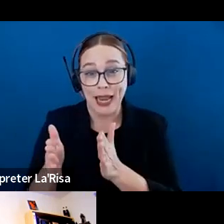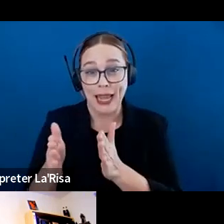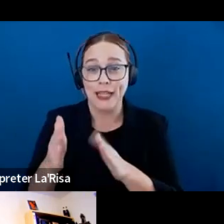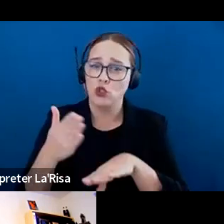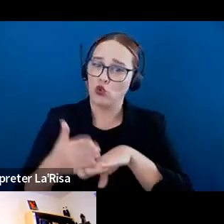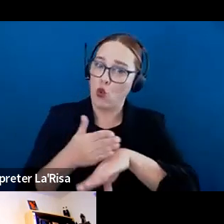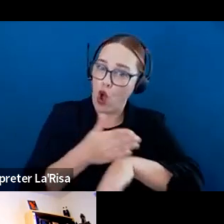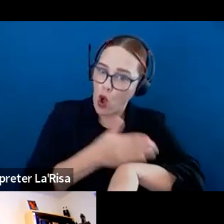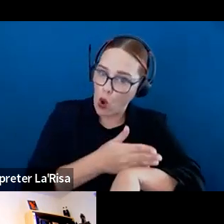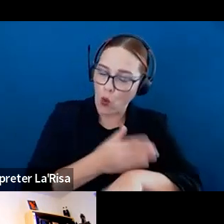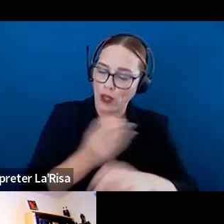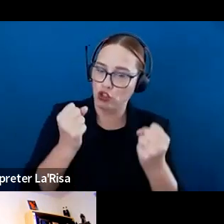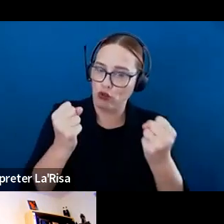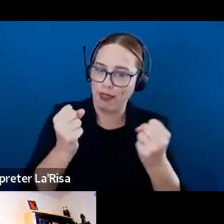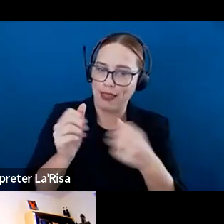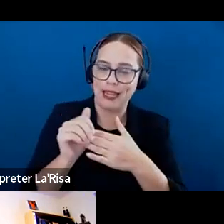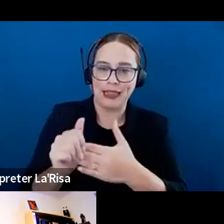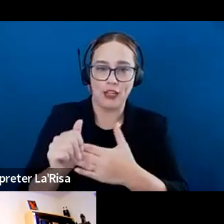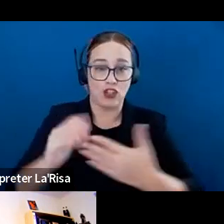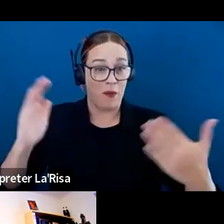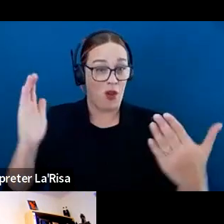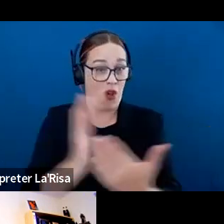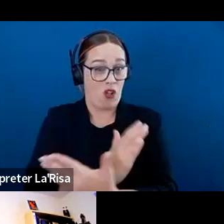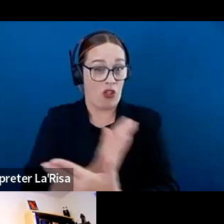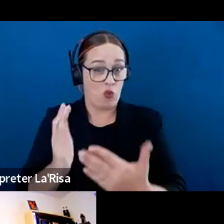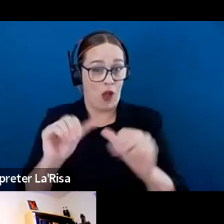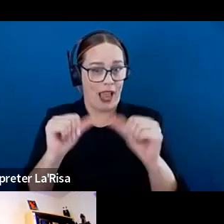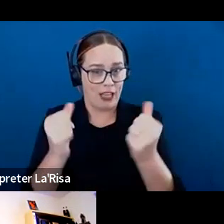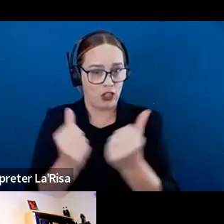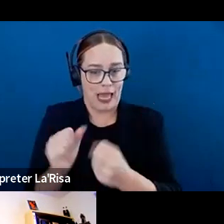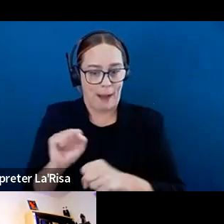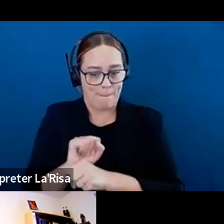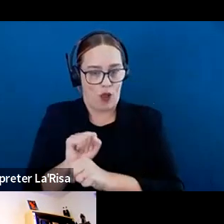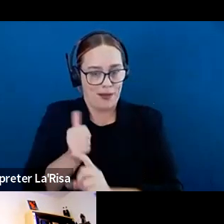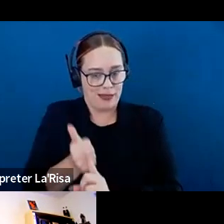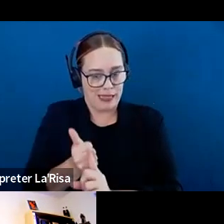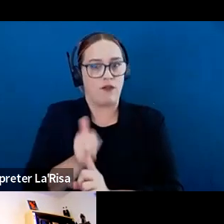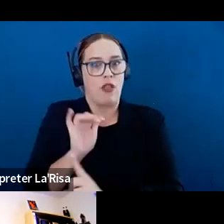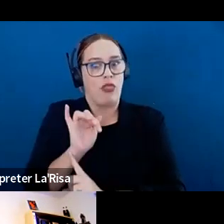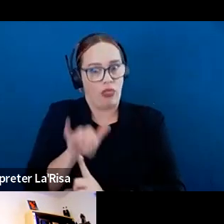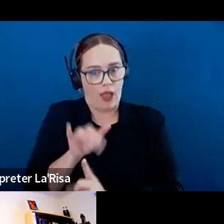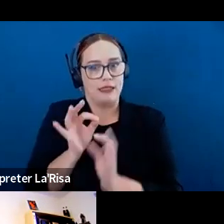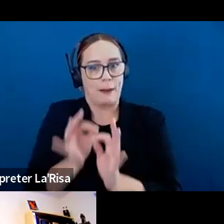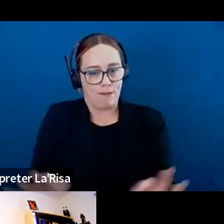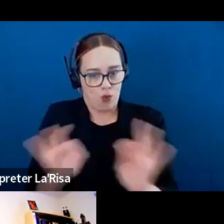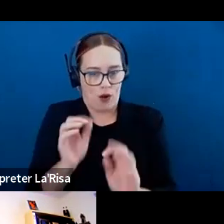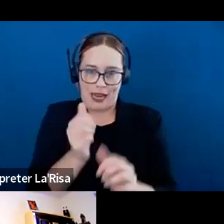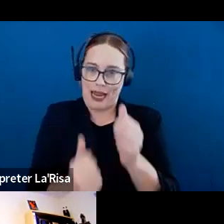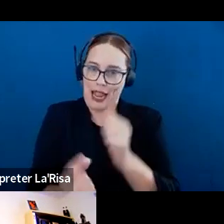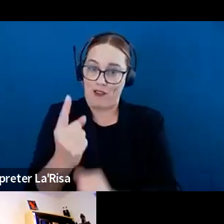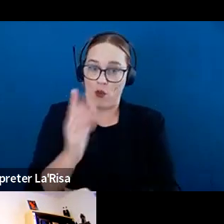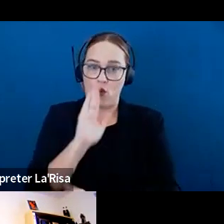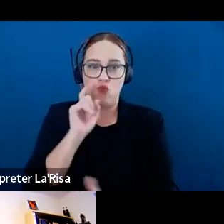all throughout the agency, employment is important, and everyone in the agency recognizes